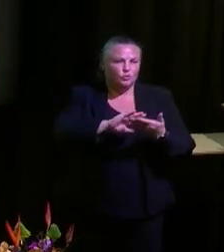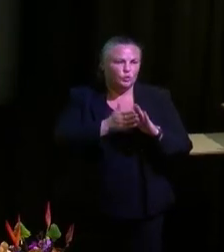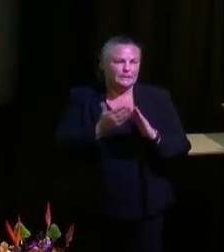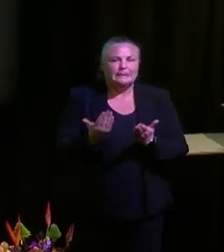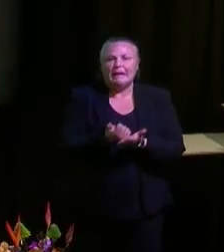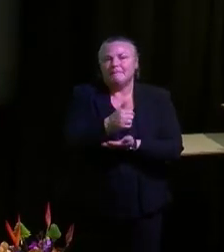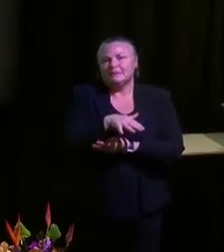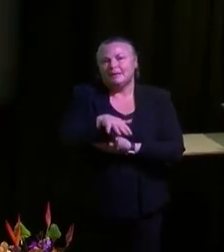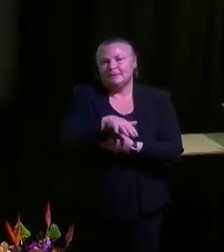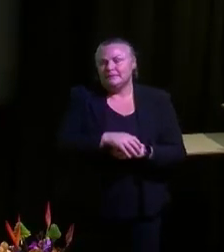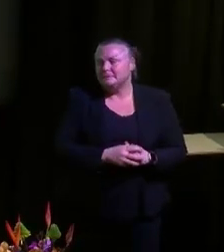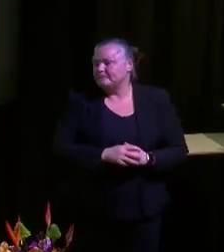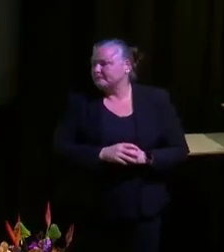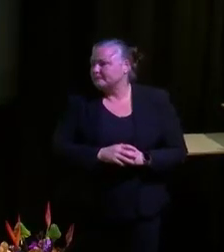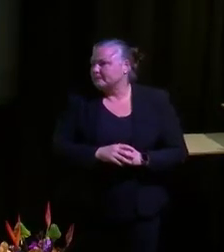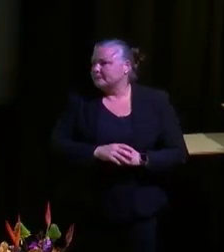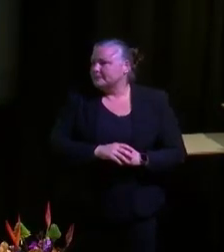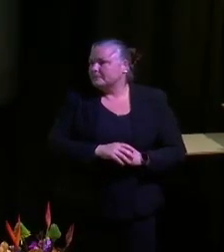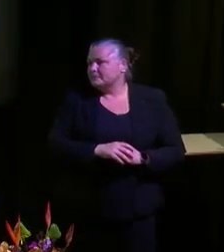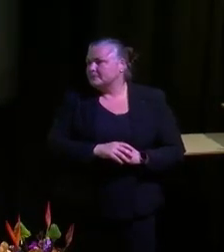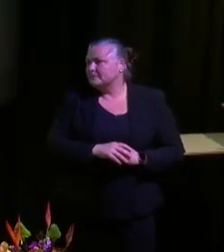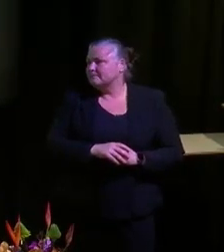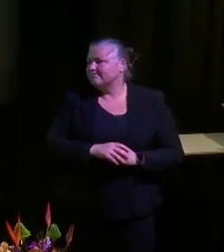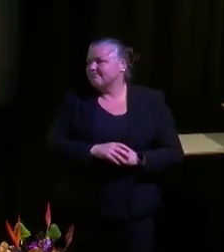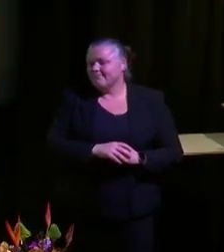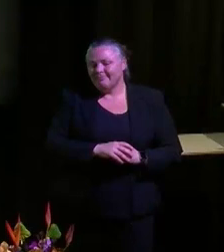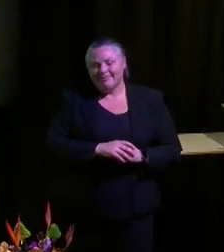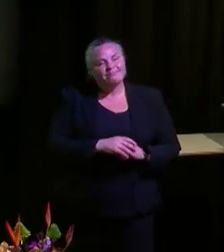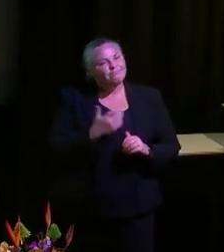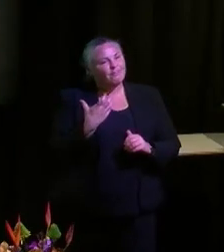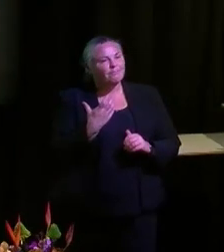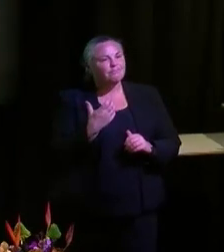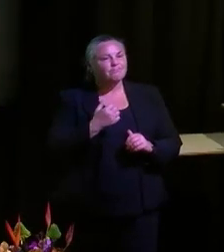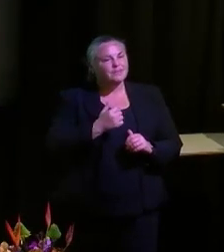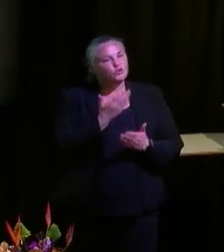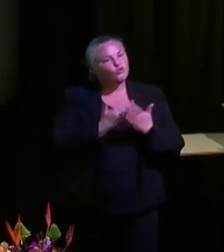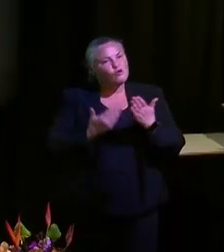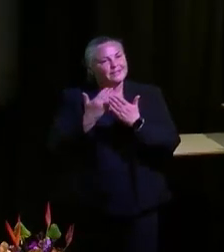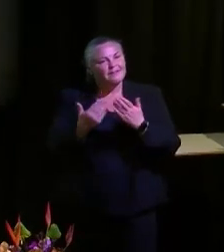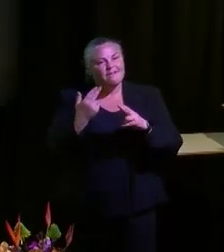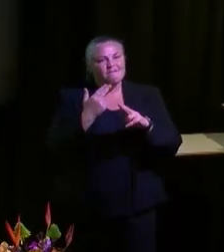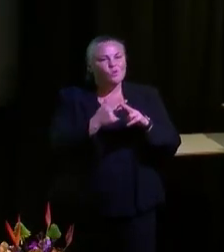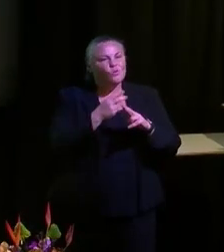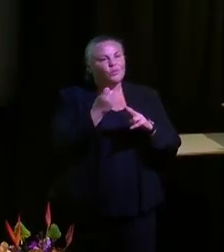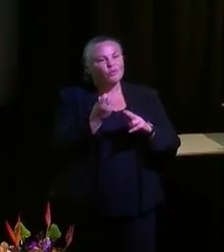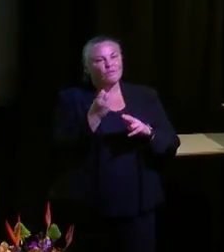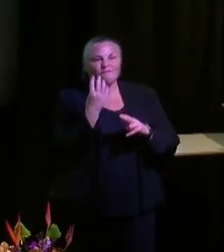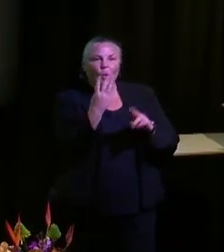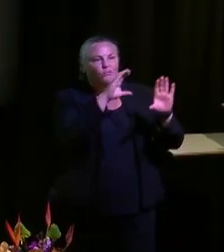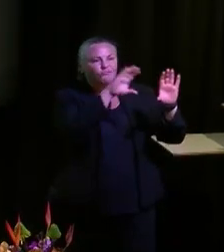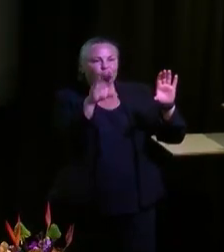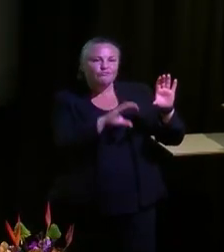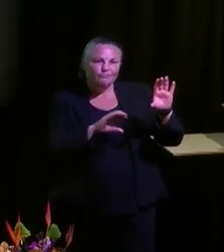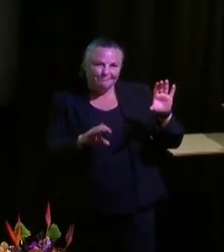space. So those are, kind of the stories behind those, and just this